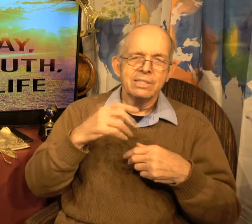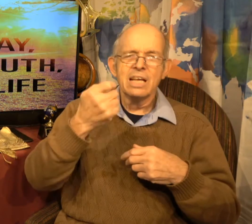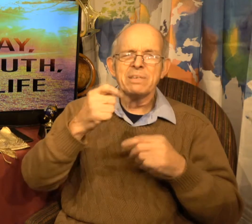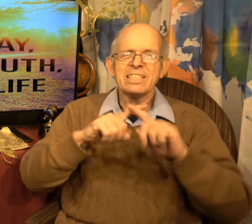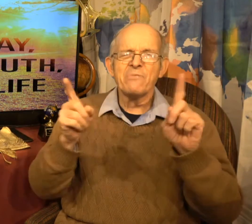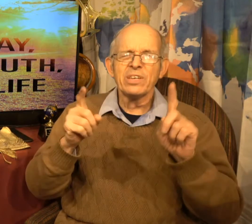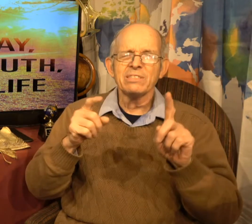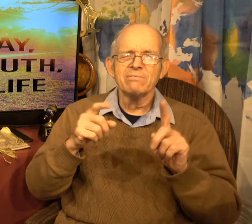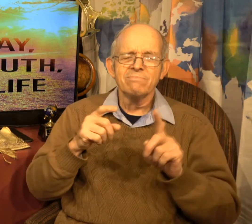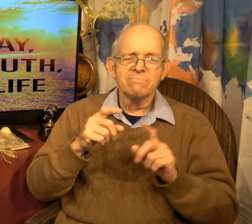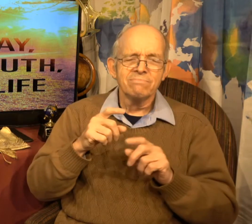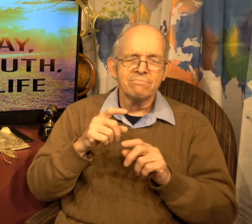never sipping.